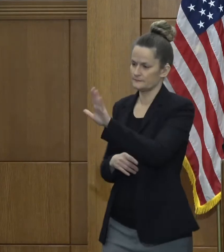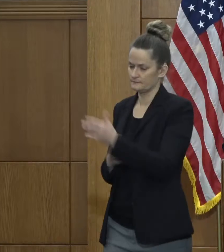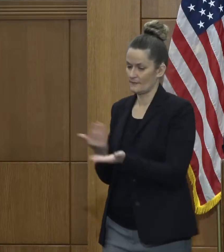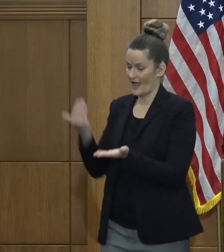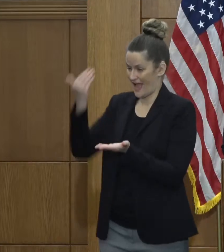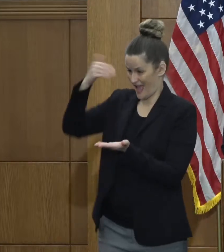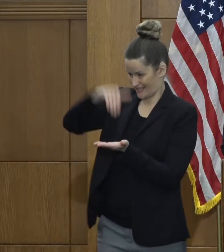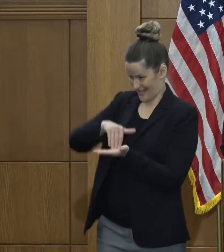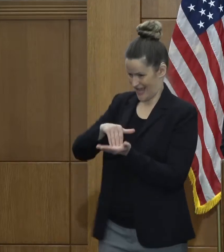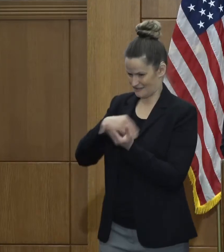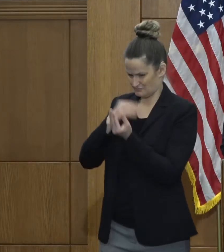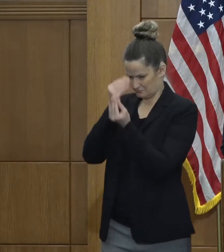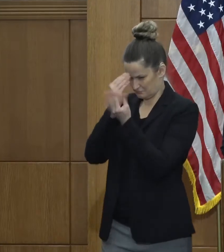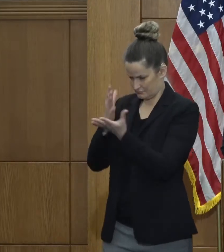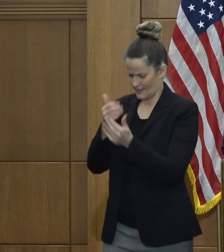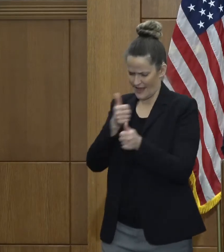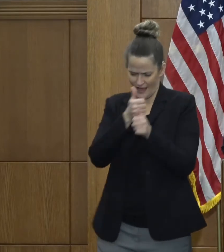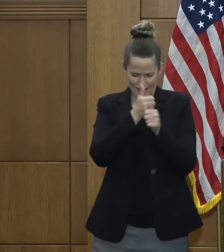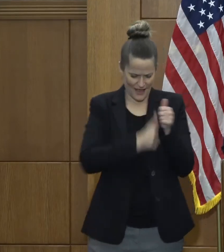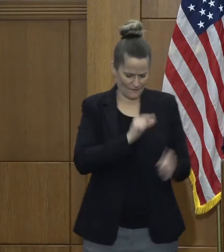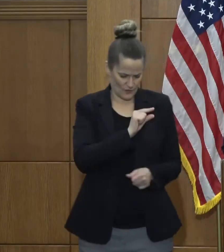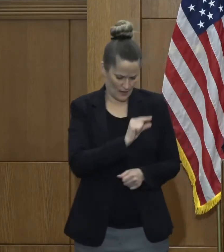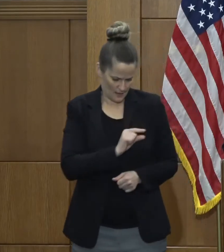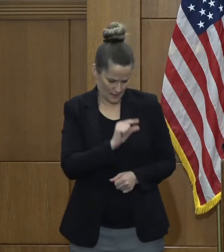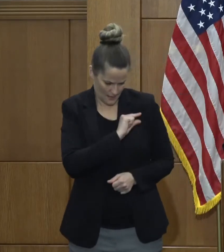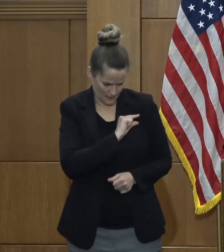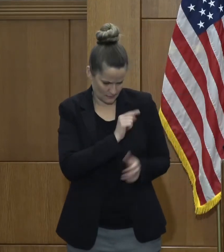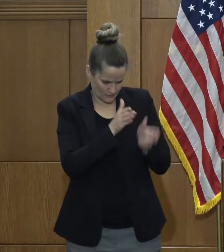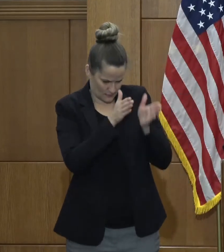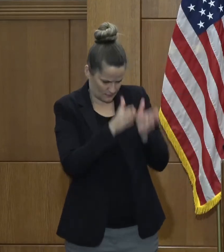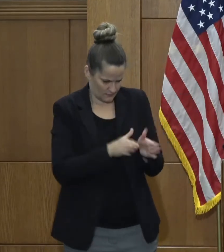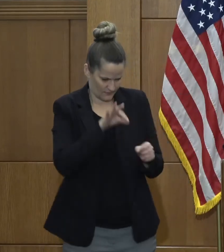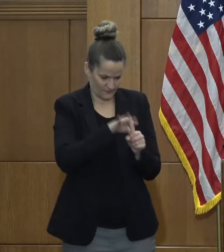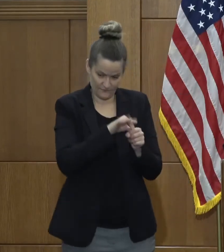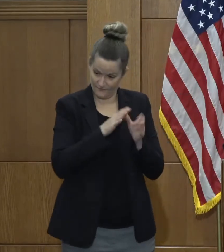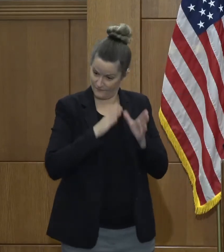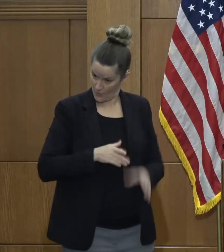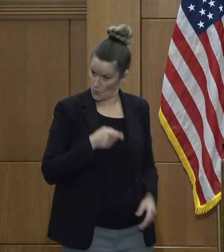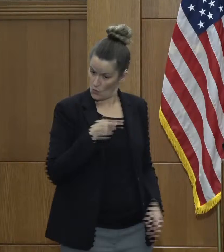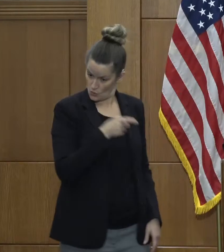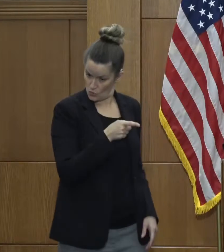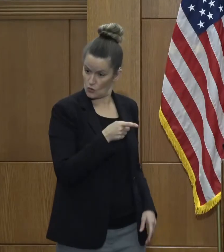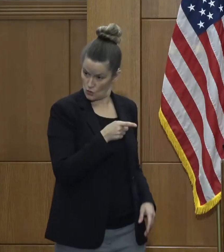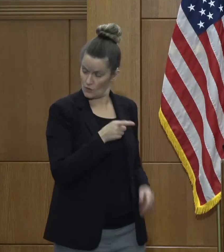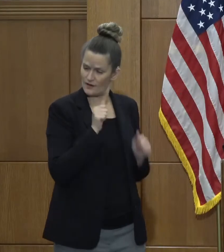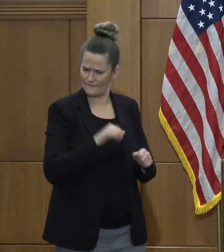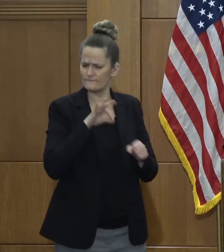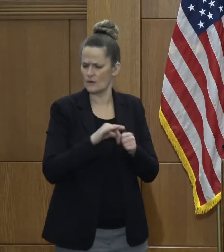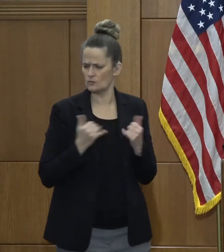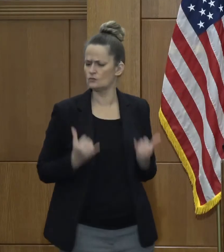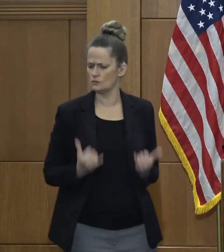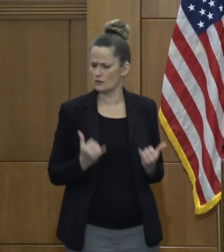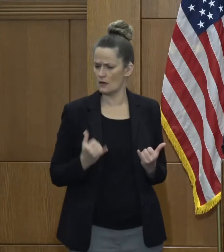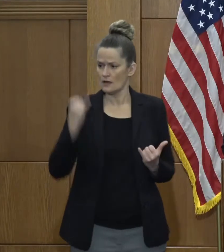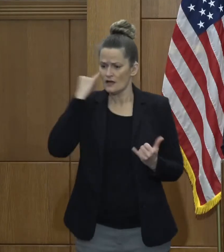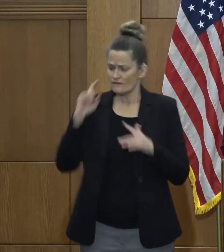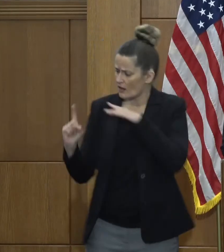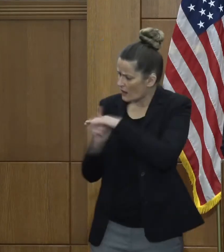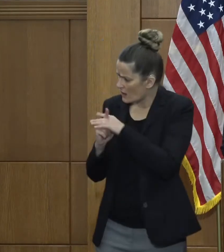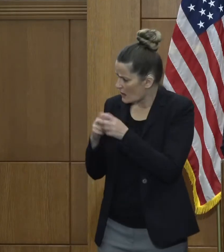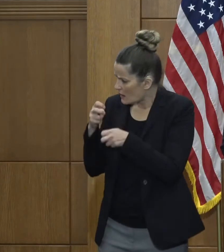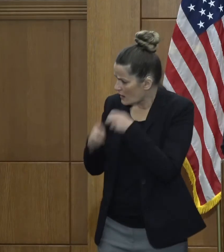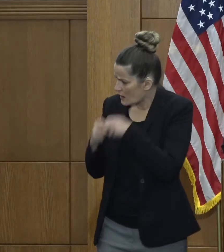voter in Virginia, we want them to vote today. If they have any issue with their registration, they can do that at their polling place through